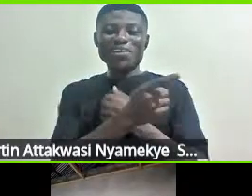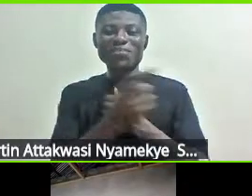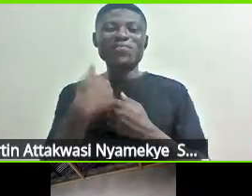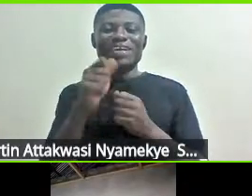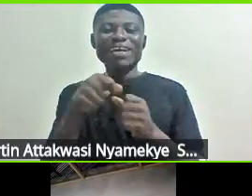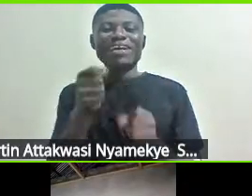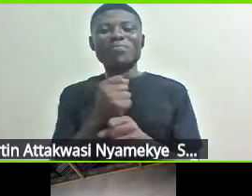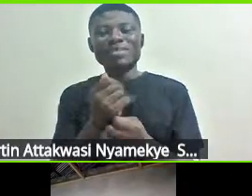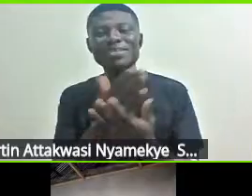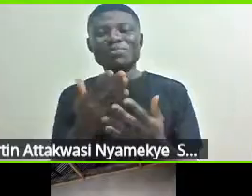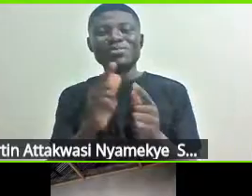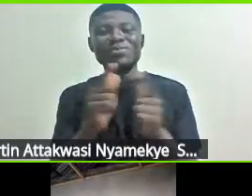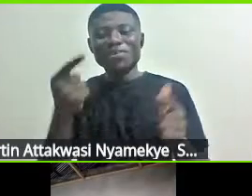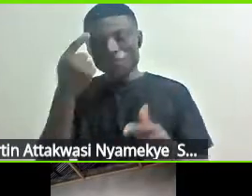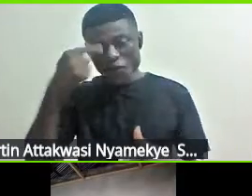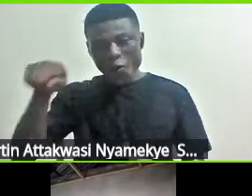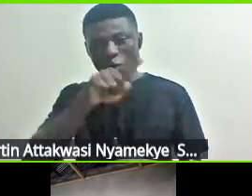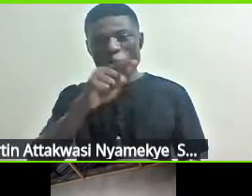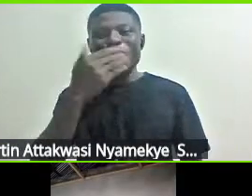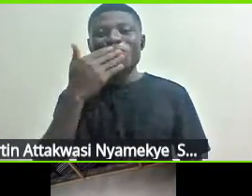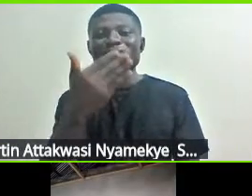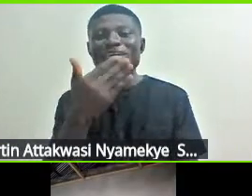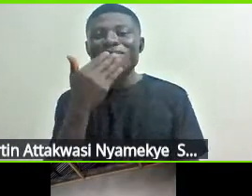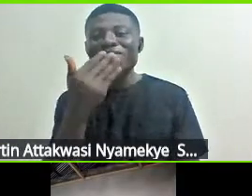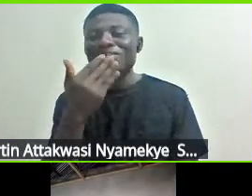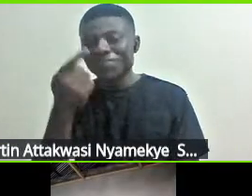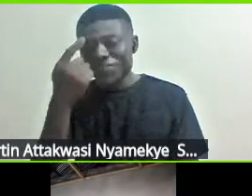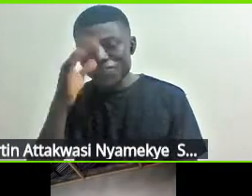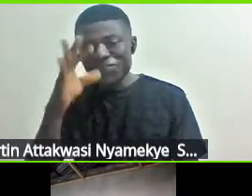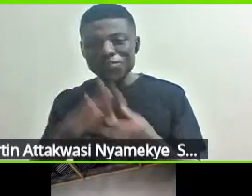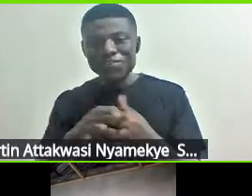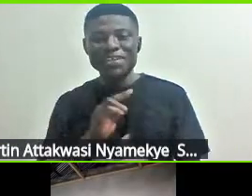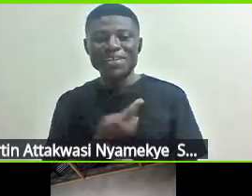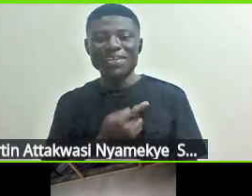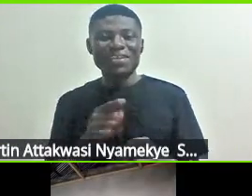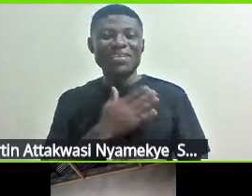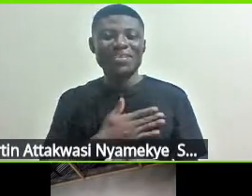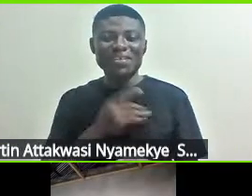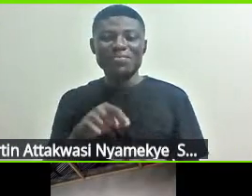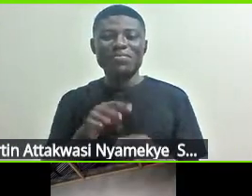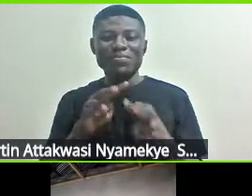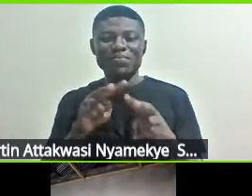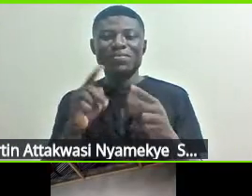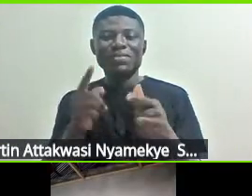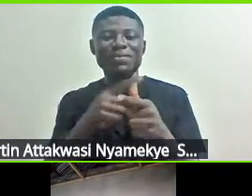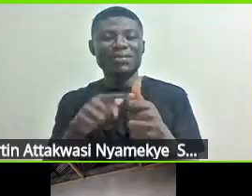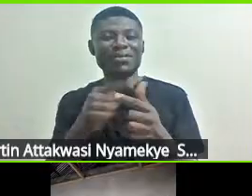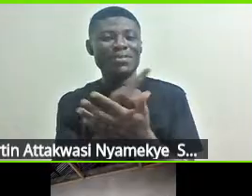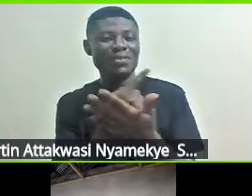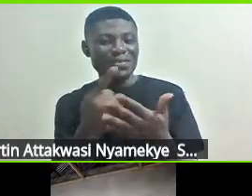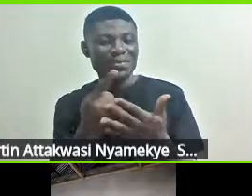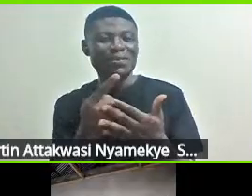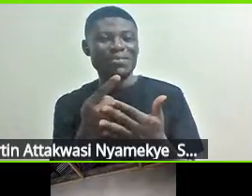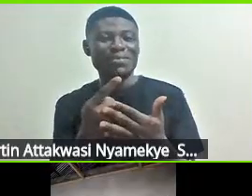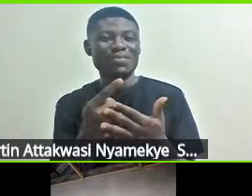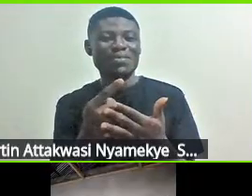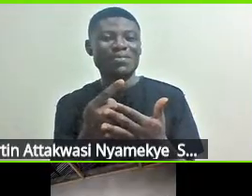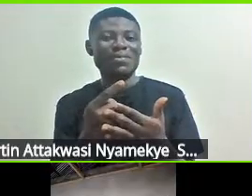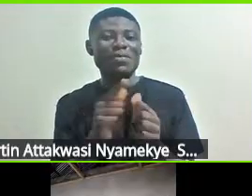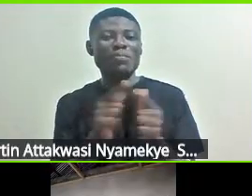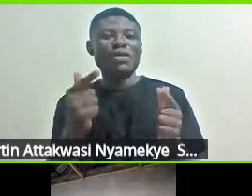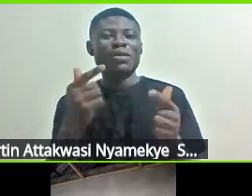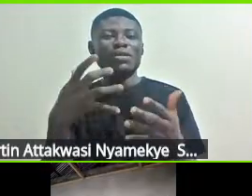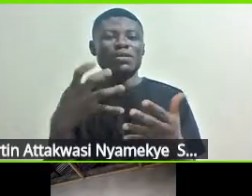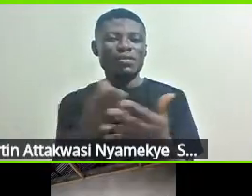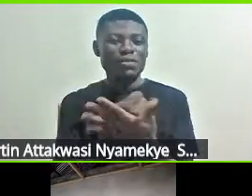great with you. So thank you all for joining us. And please watch out next week. Big news from ADO is coming,